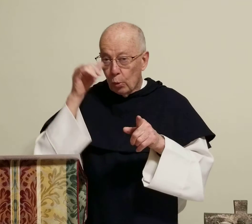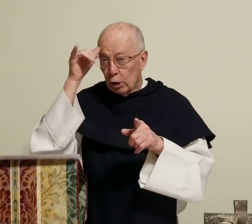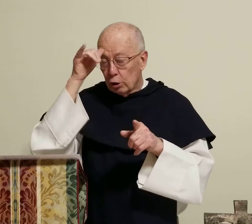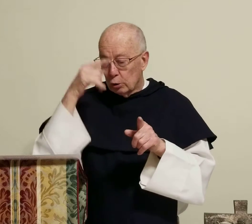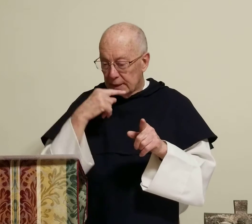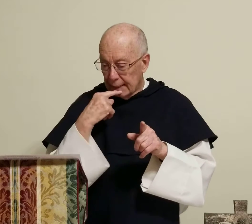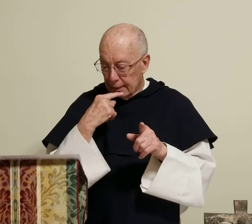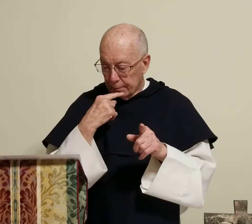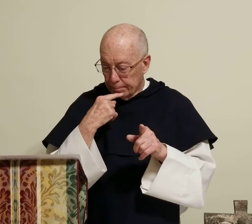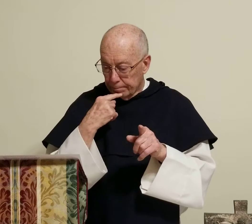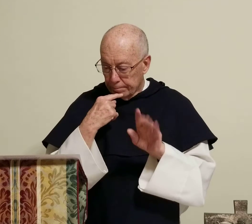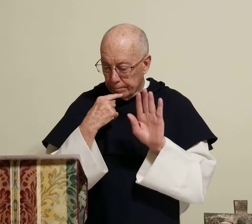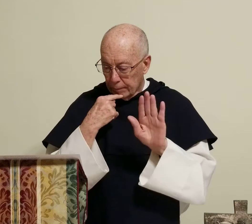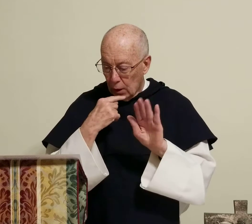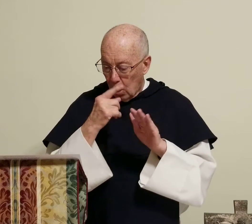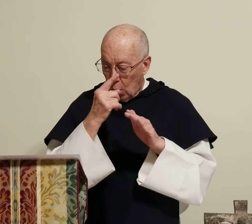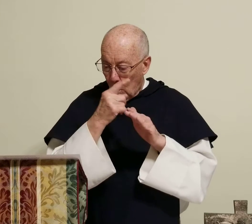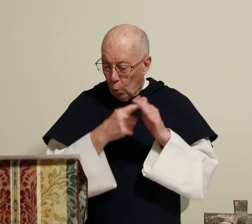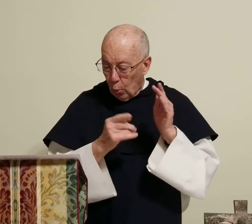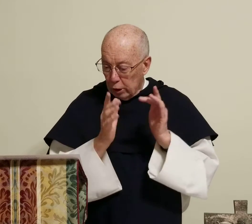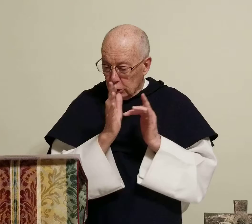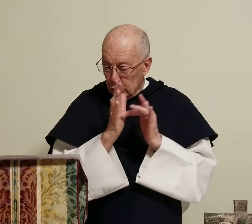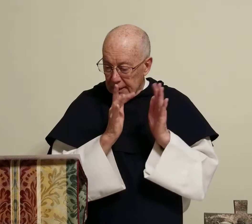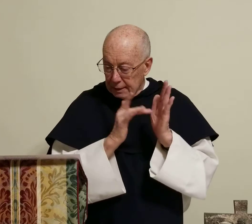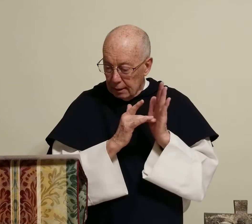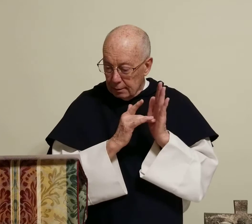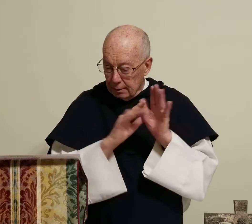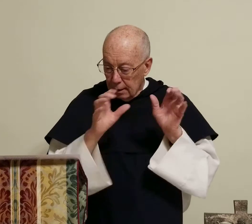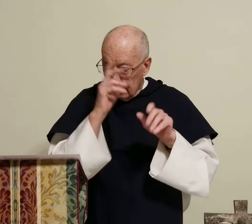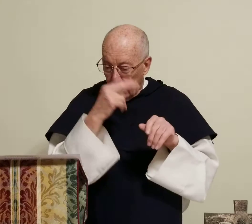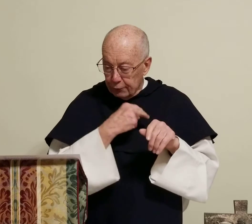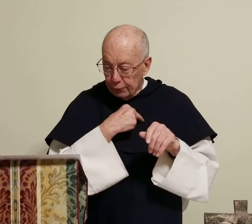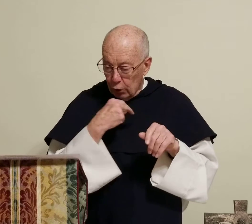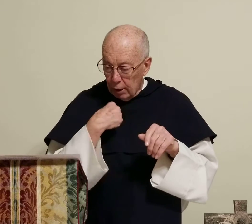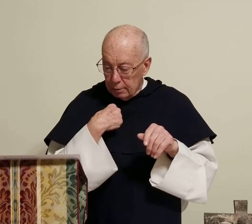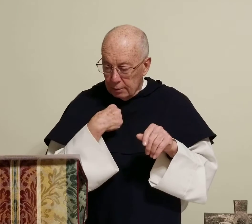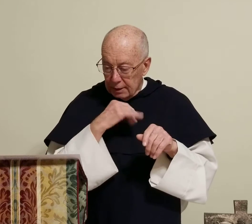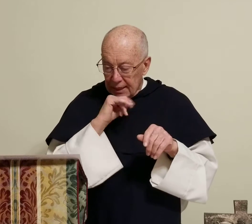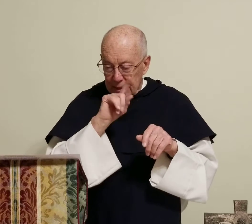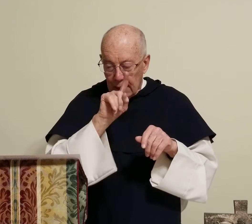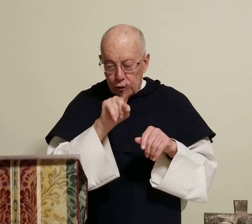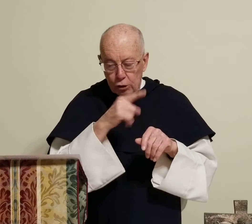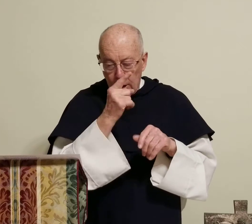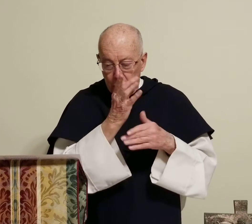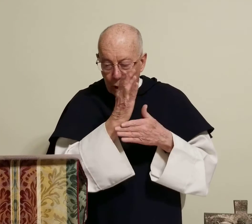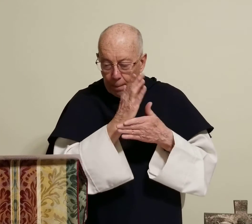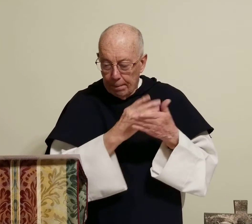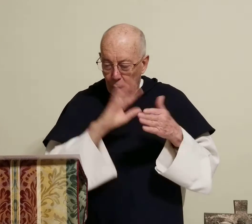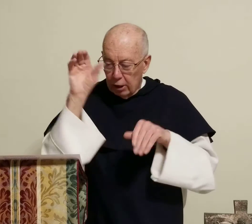when you say what Jesus does for us, and that's part of